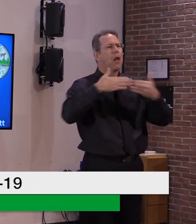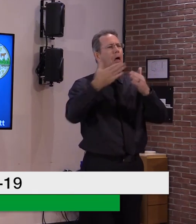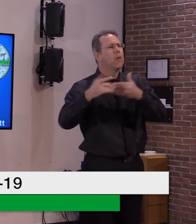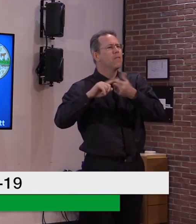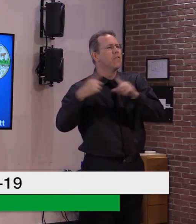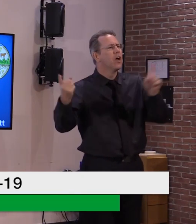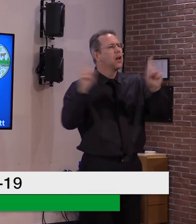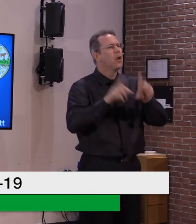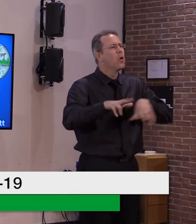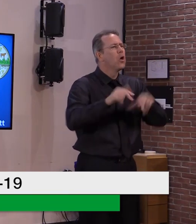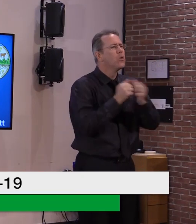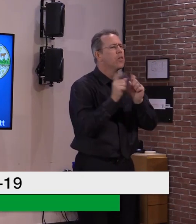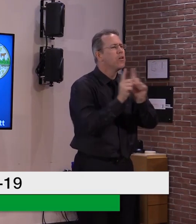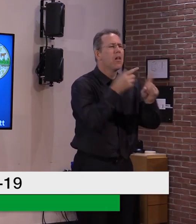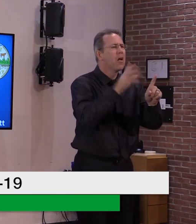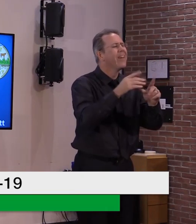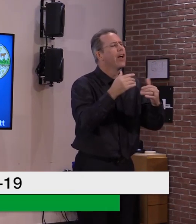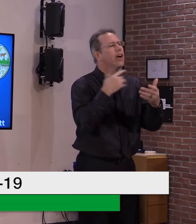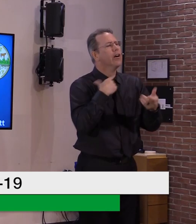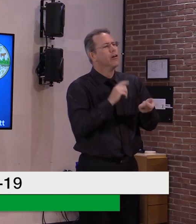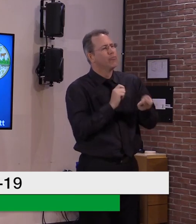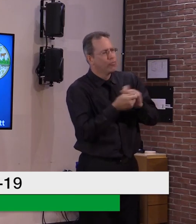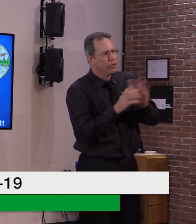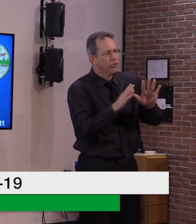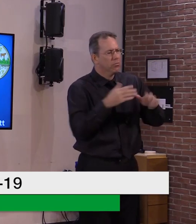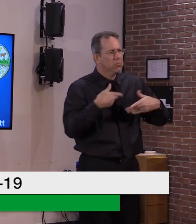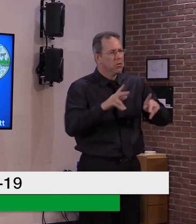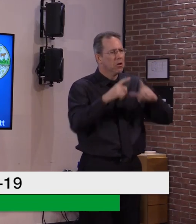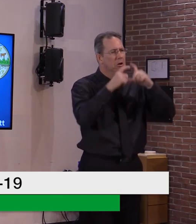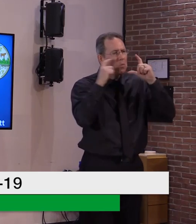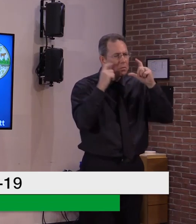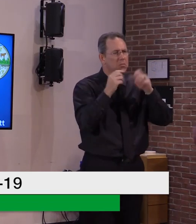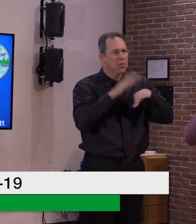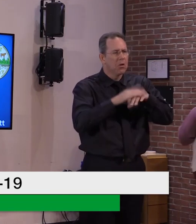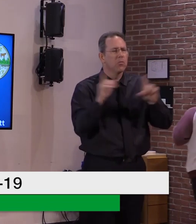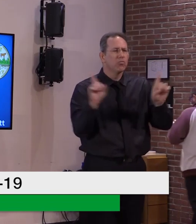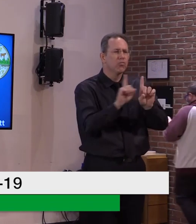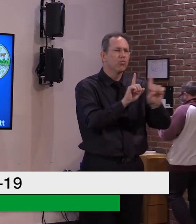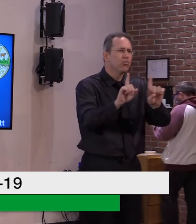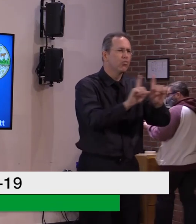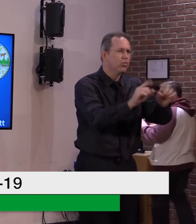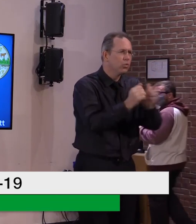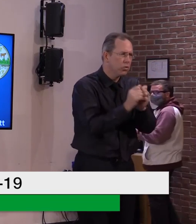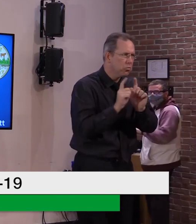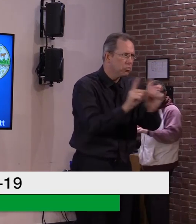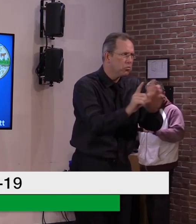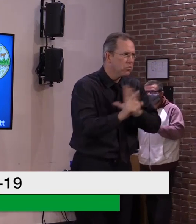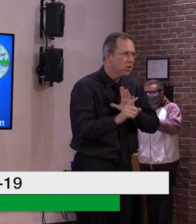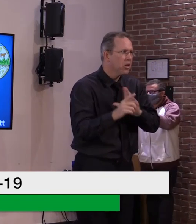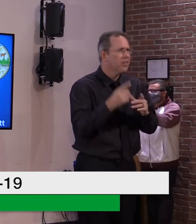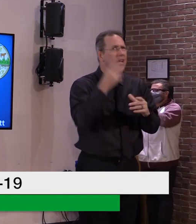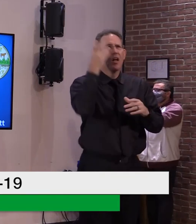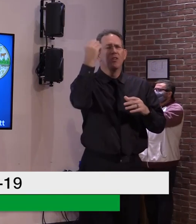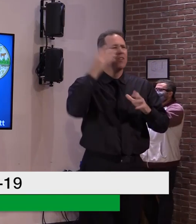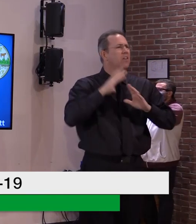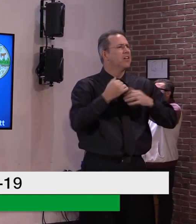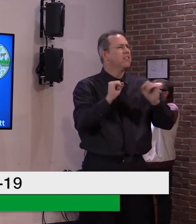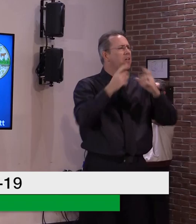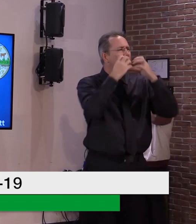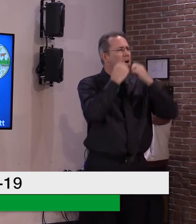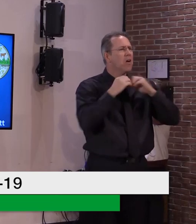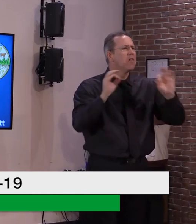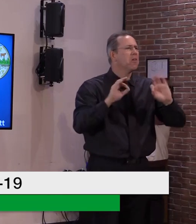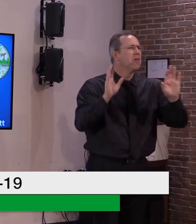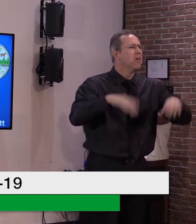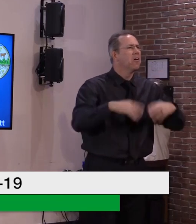socially distanced not wearing masks and feeling that the comfort of the outdoors makes that all possible in getting